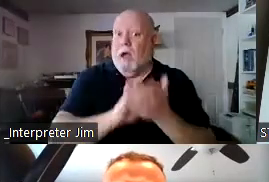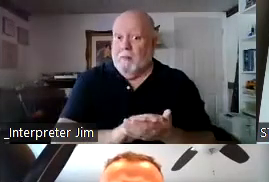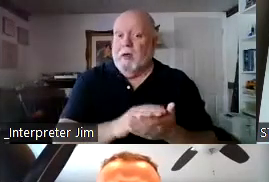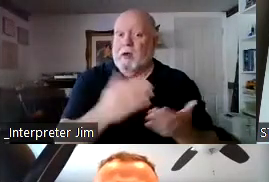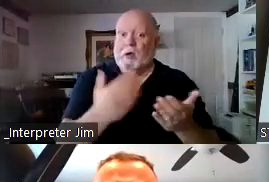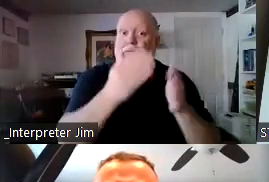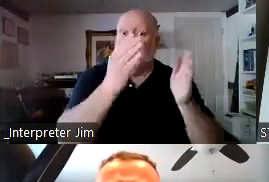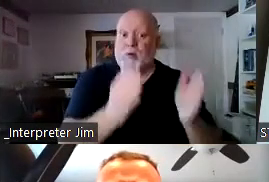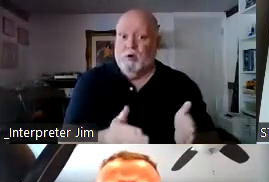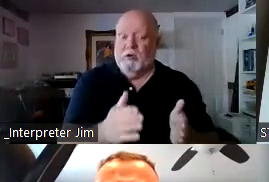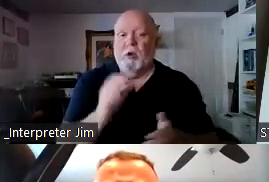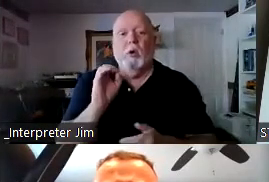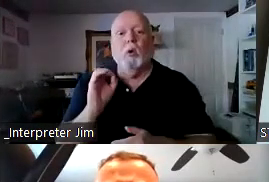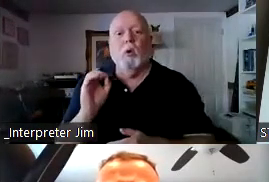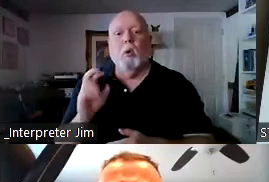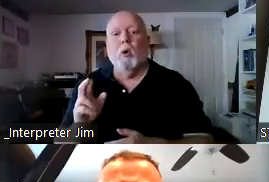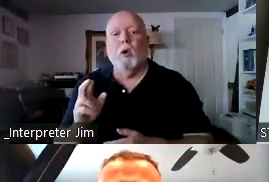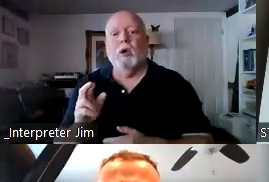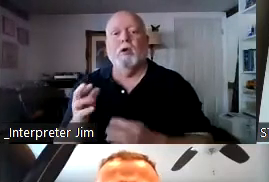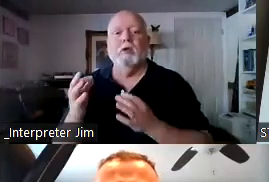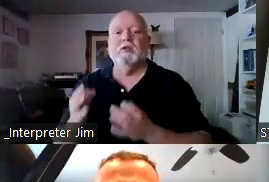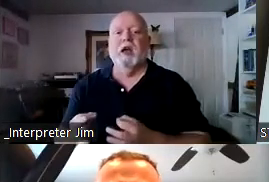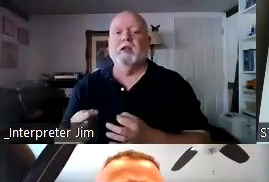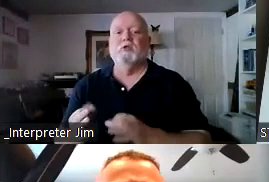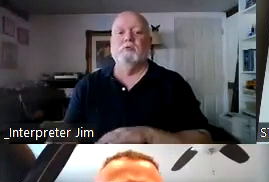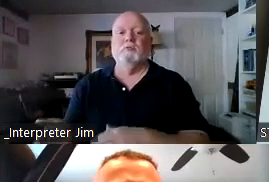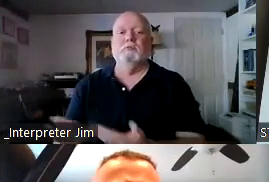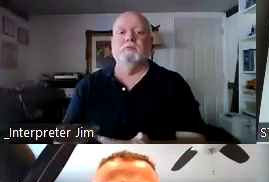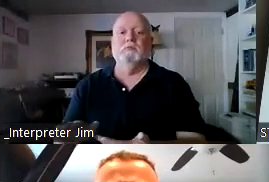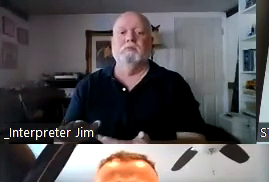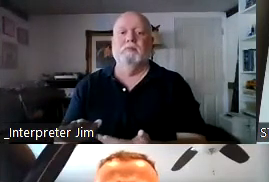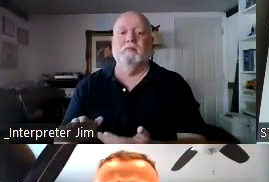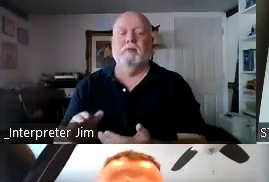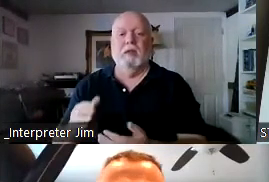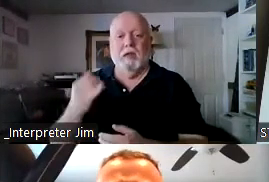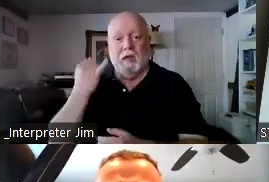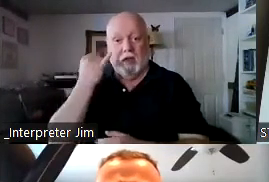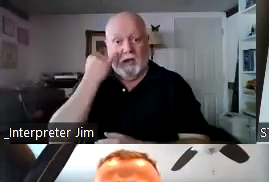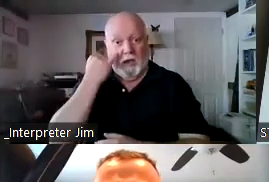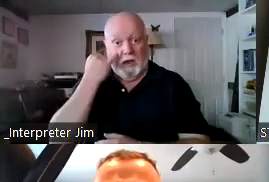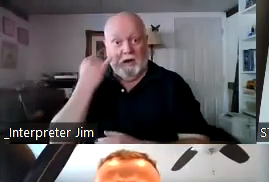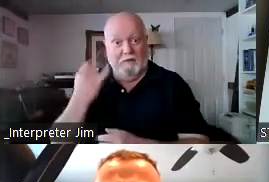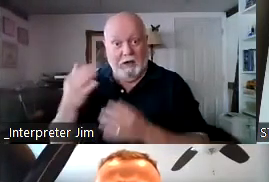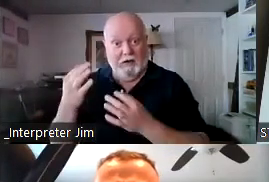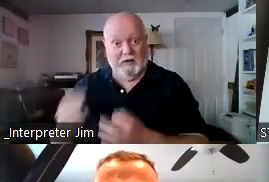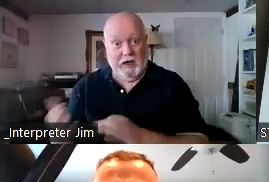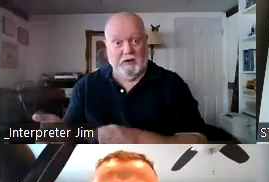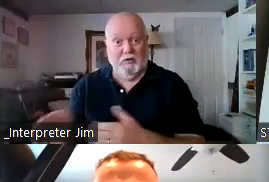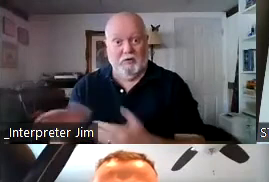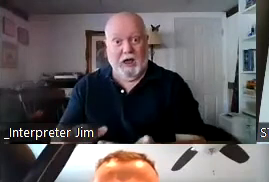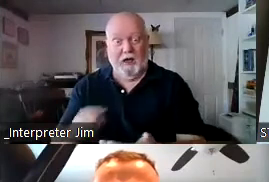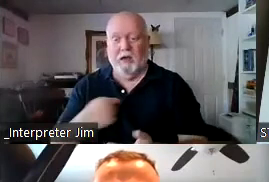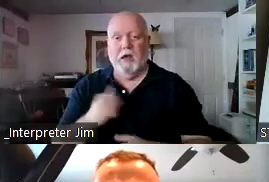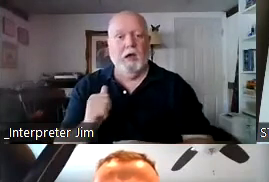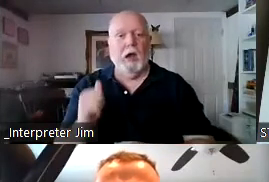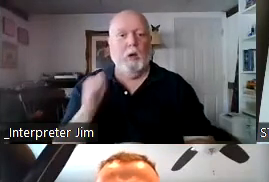whether I wanted an exit plan. And to be honest with you, had I decided the other way, I wouldn't be sitting here right now. That's how resolved I was on